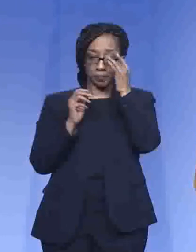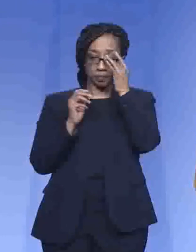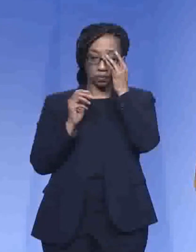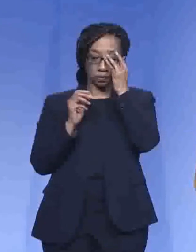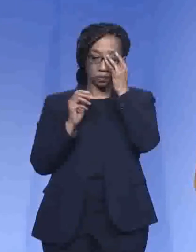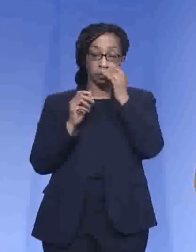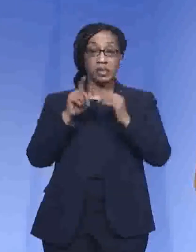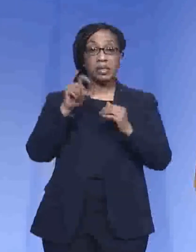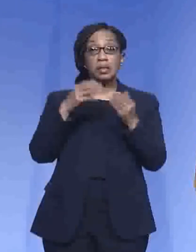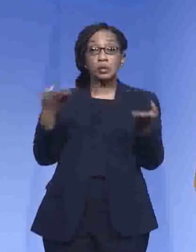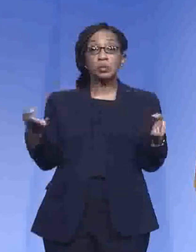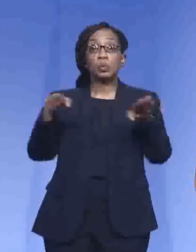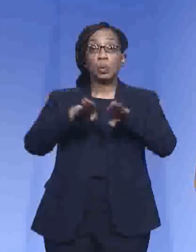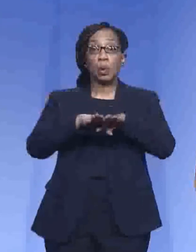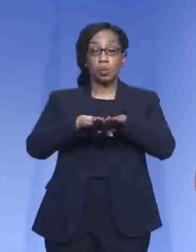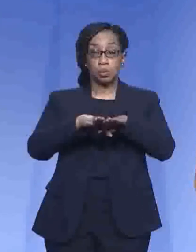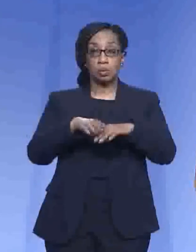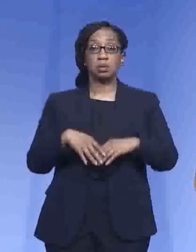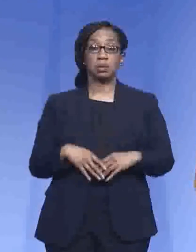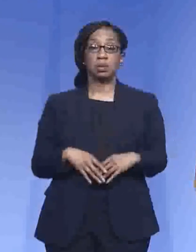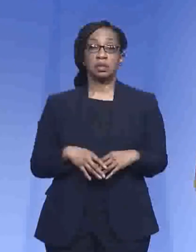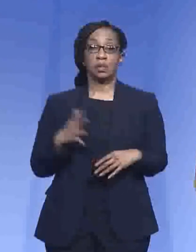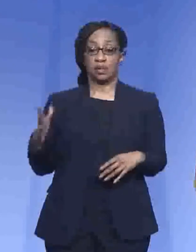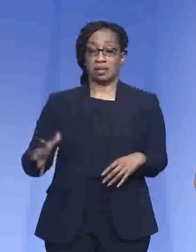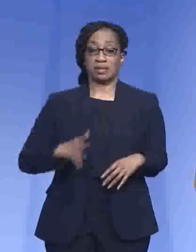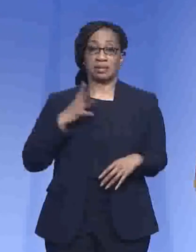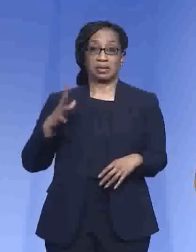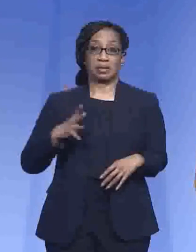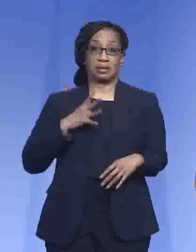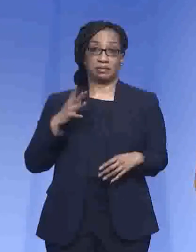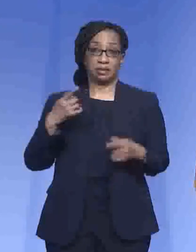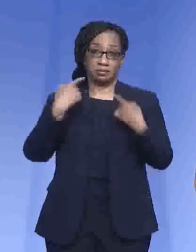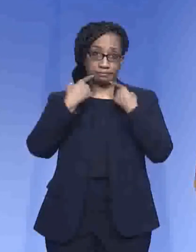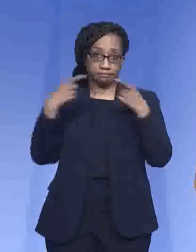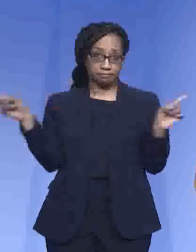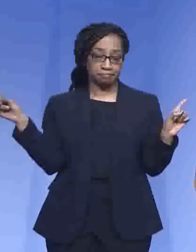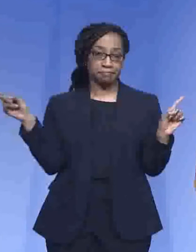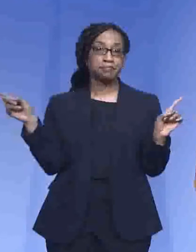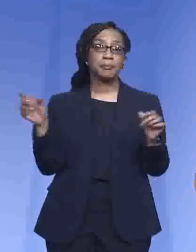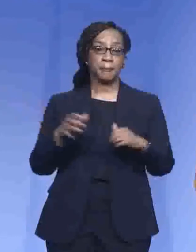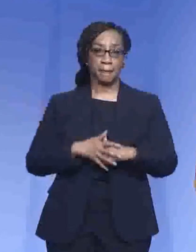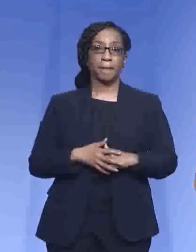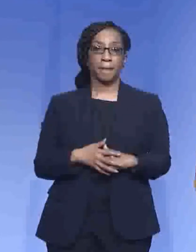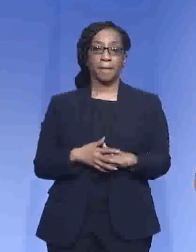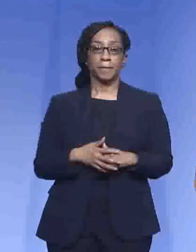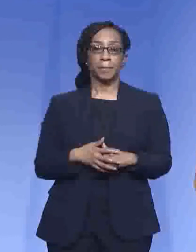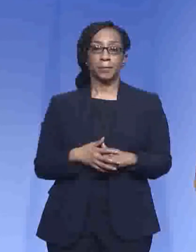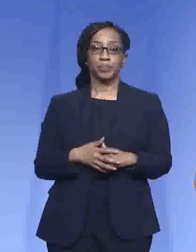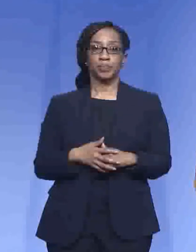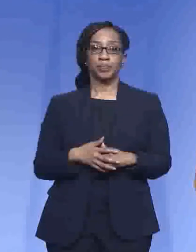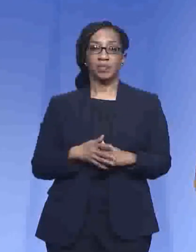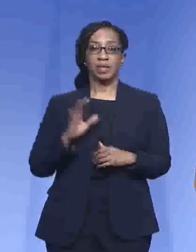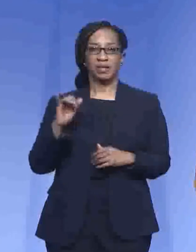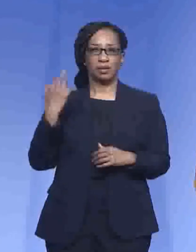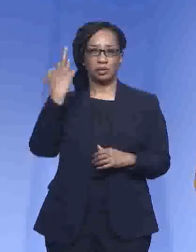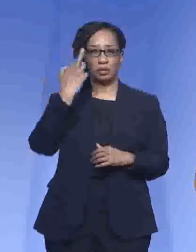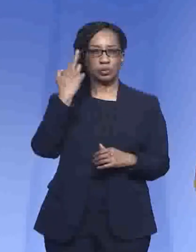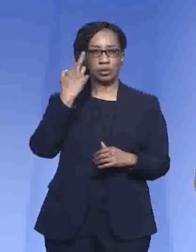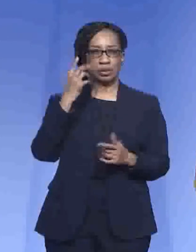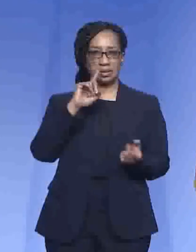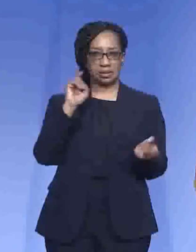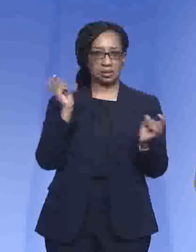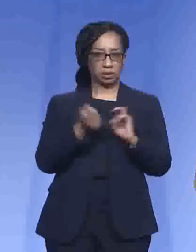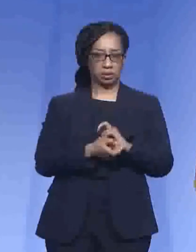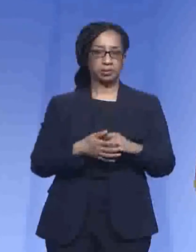they needed to close. That's the official standing, and that's what it turned